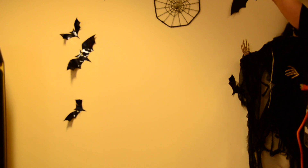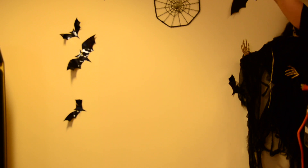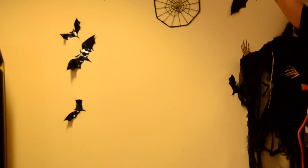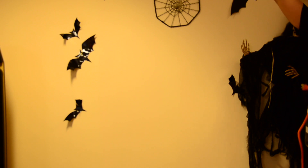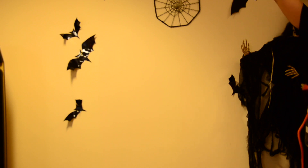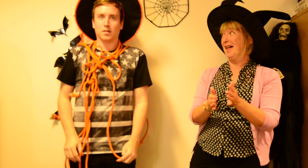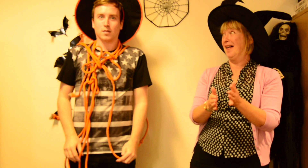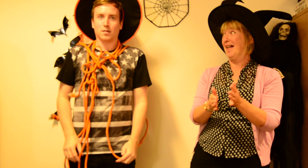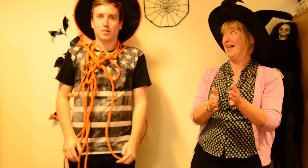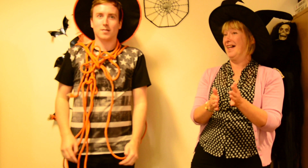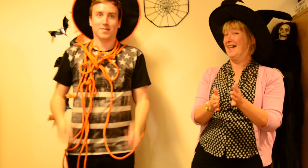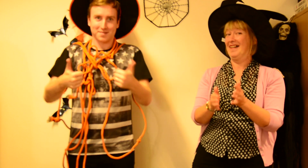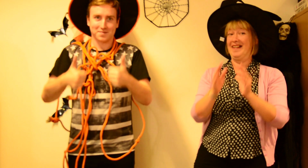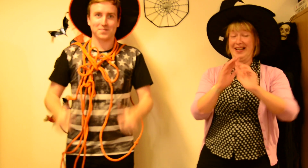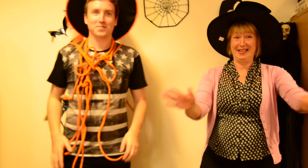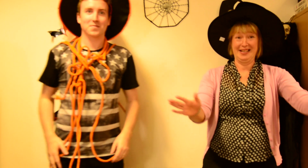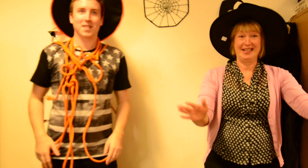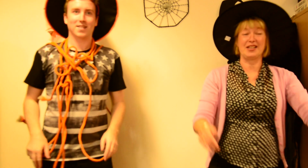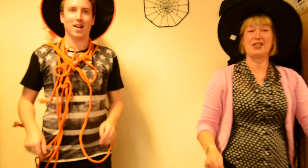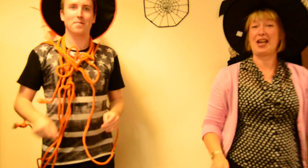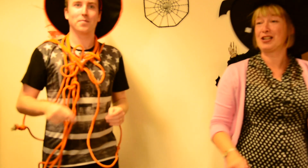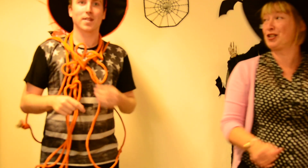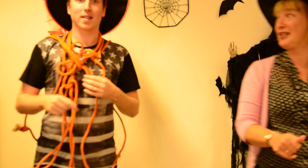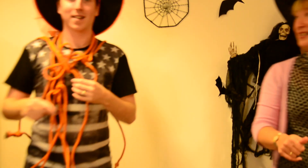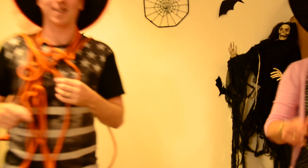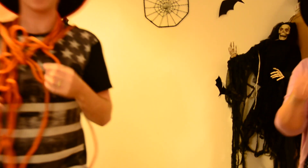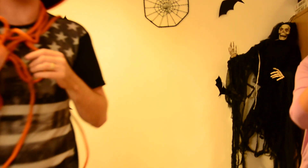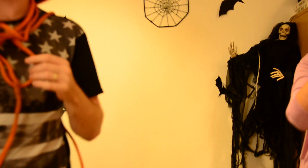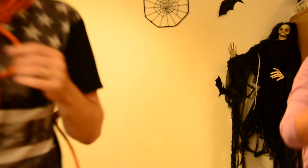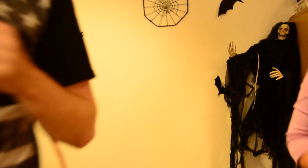You can slow it down, but you can try. Perfect. That's right. A take. Surely that's a take. That should be fine.